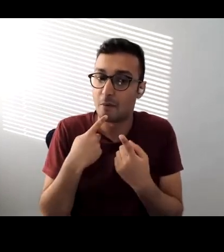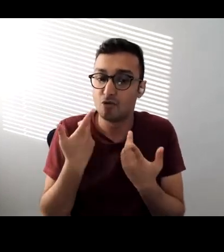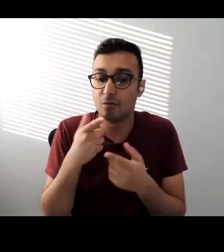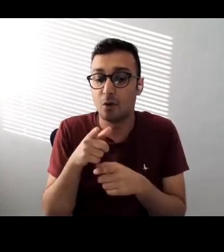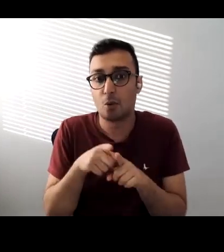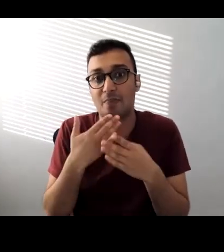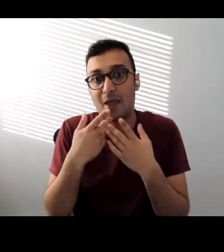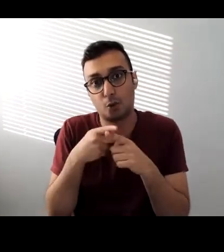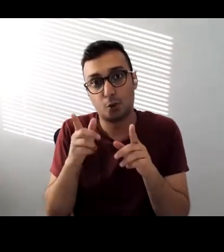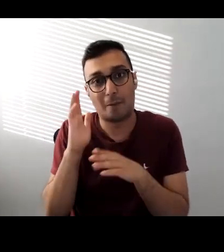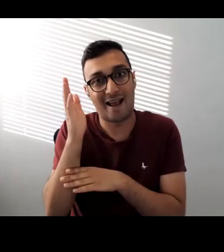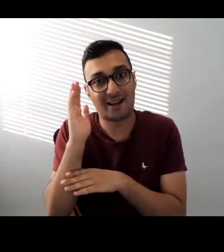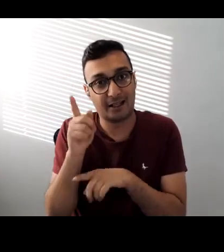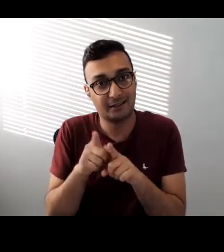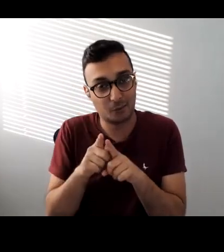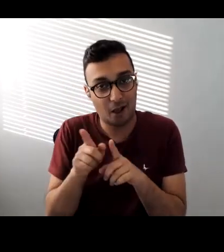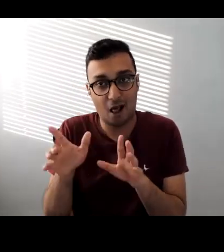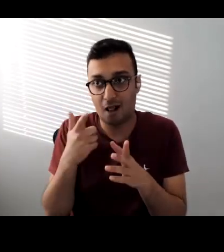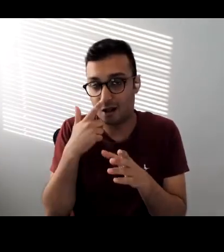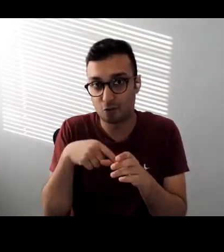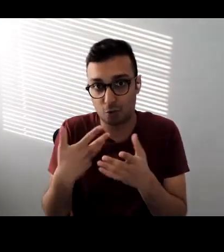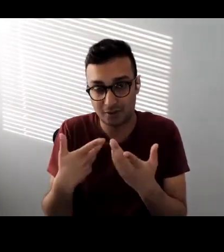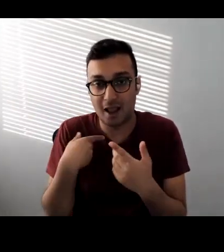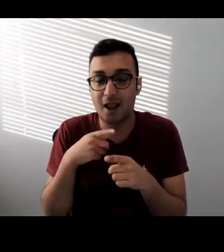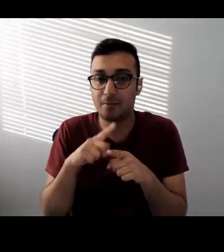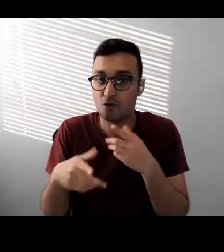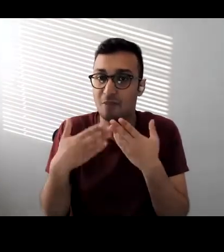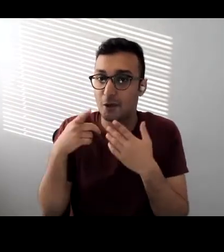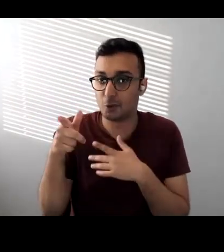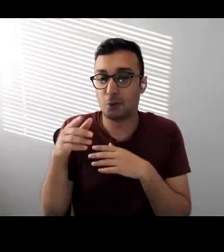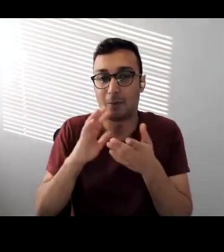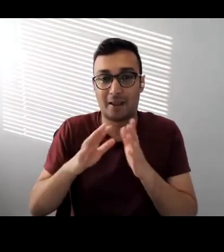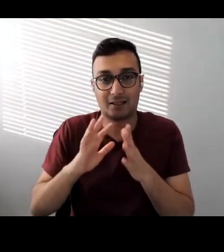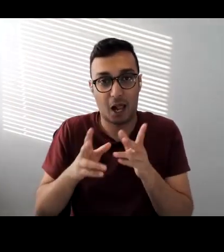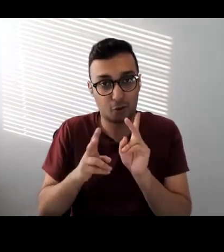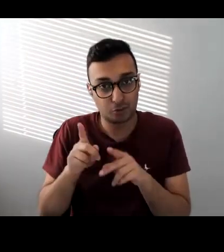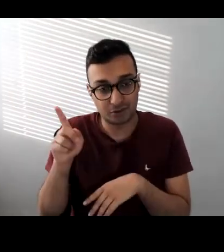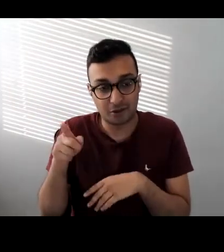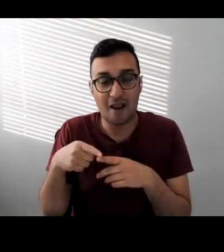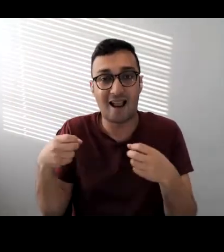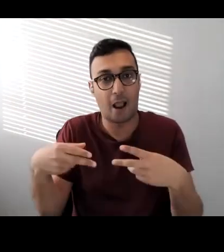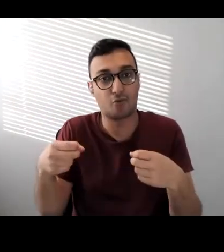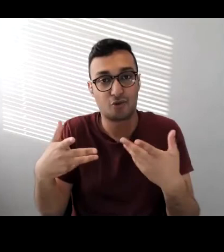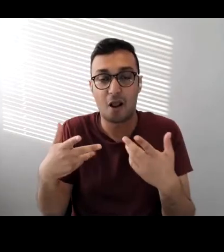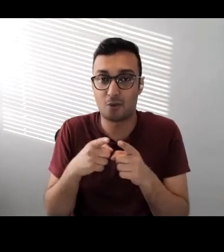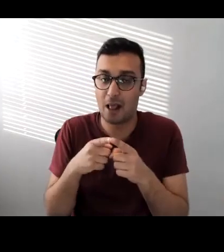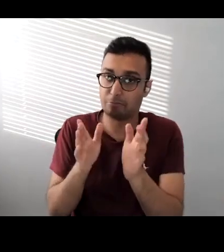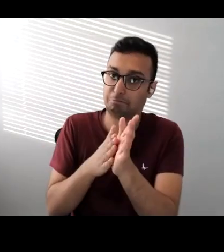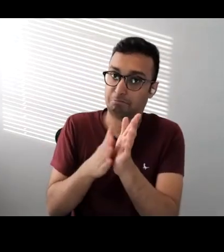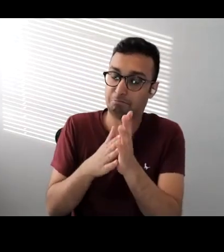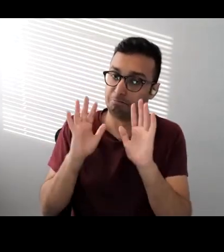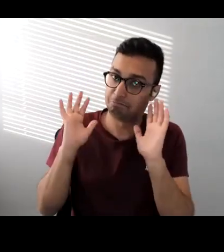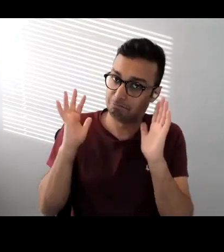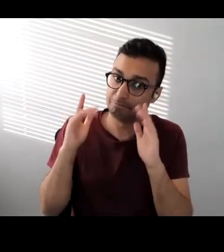been able to join us today. And a special thank you to the BSL interpreters and also the captioner today for adding